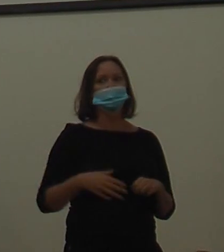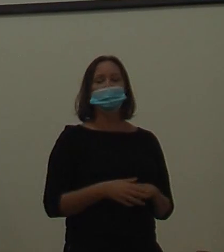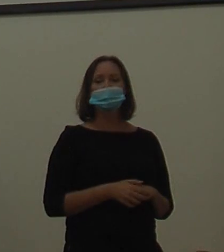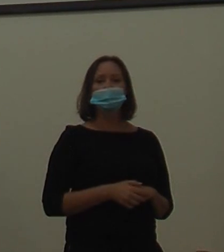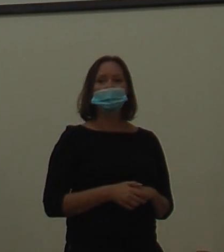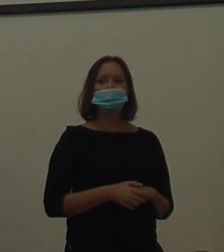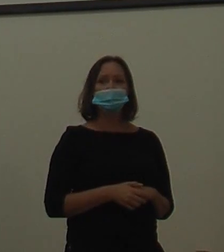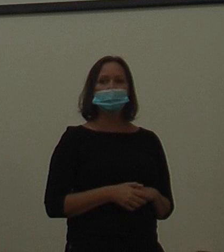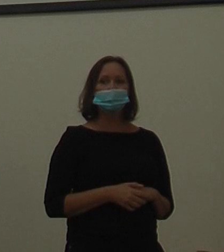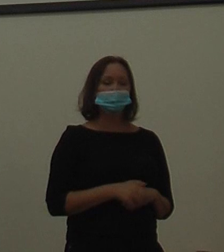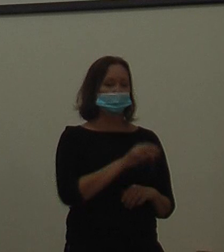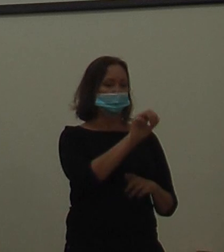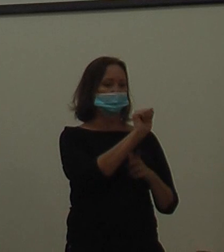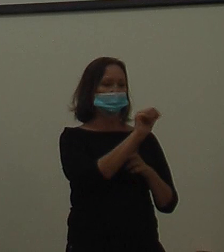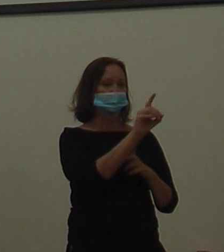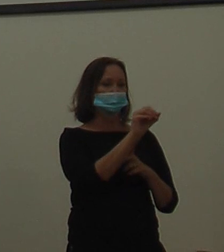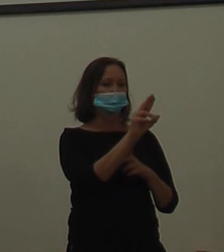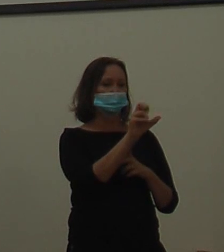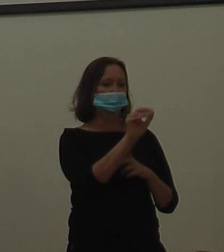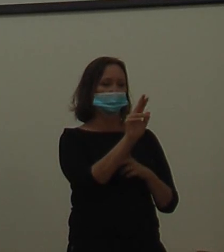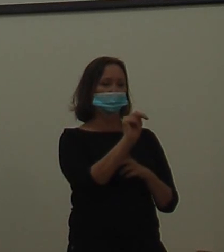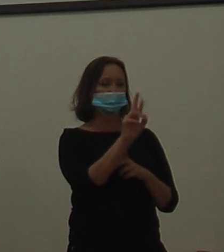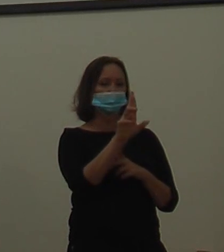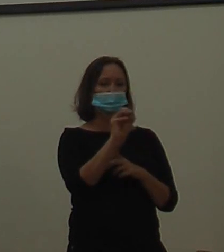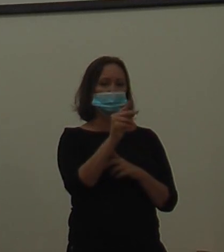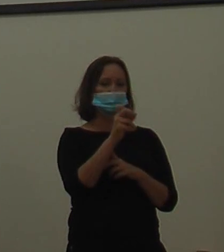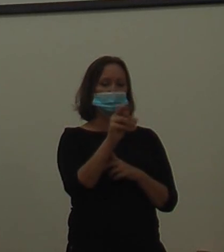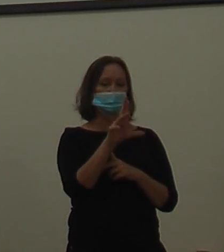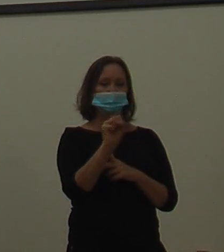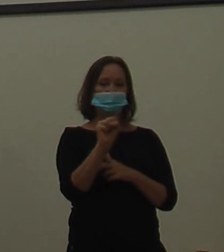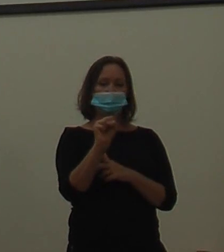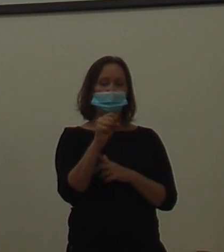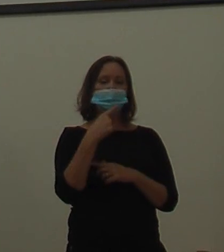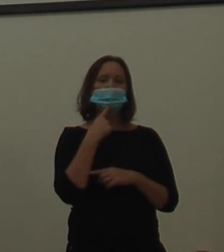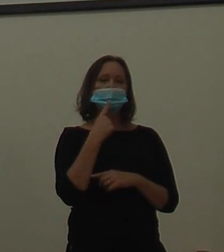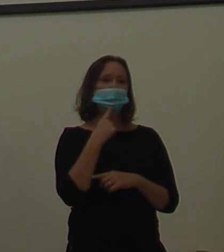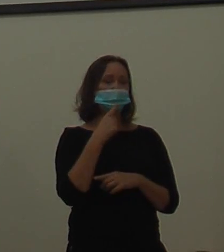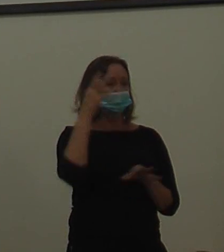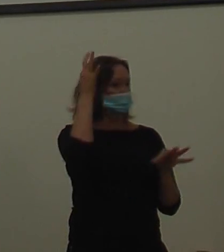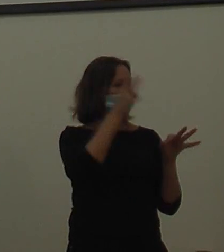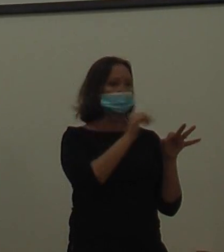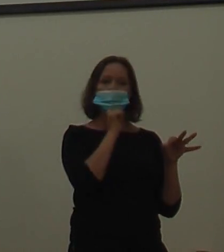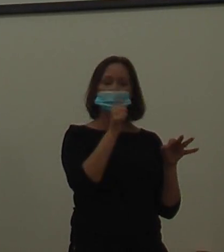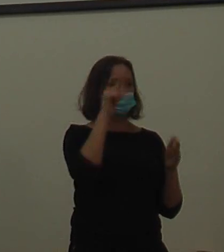Adrian Rogers said, "Faith is not believing that God can do something.